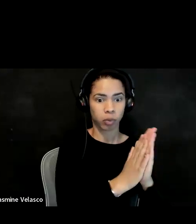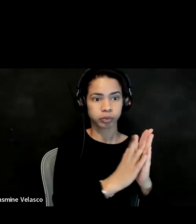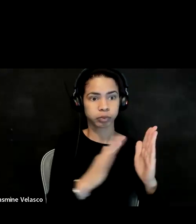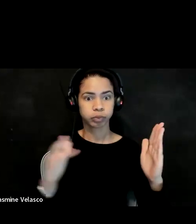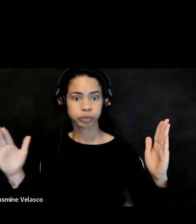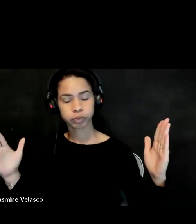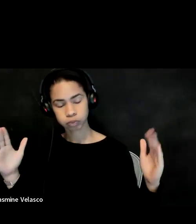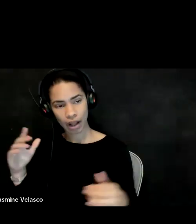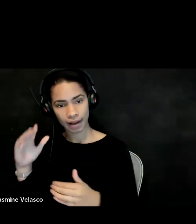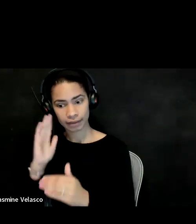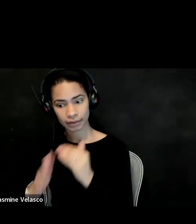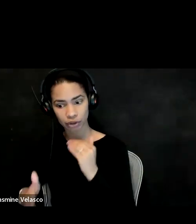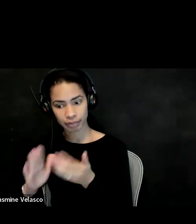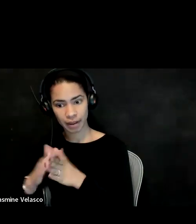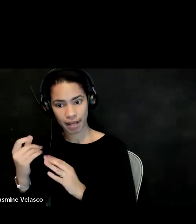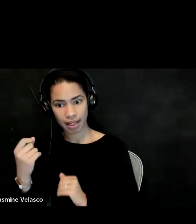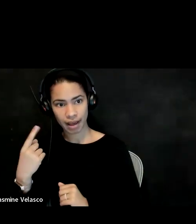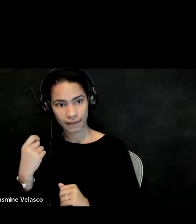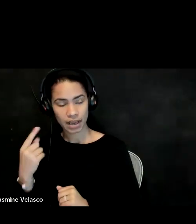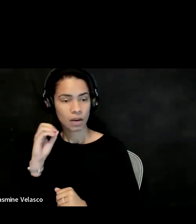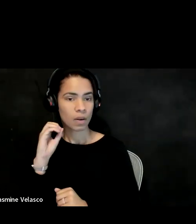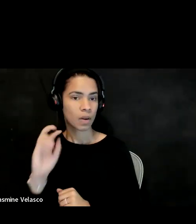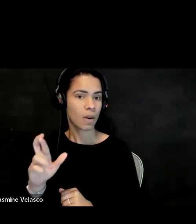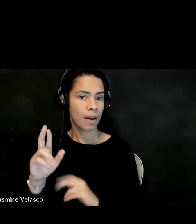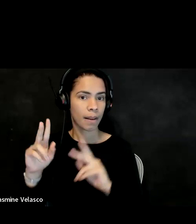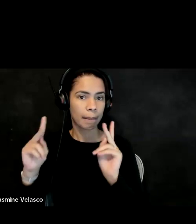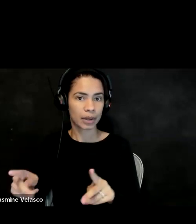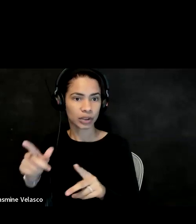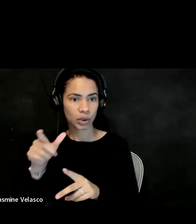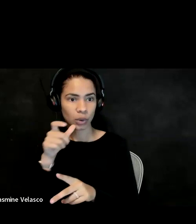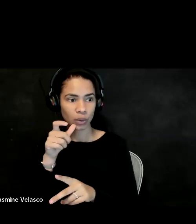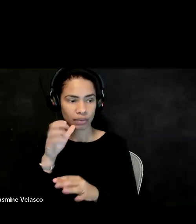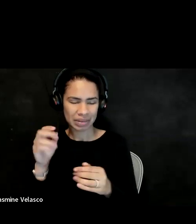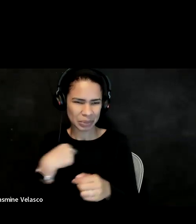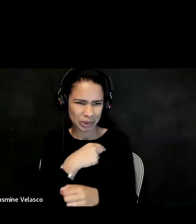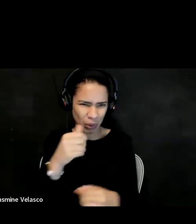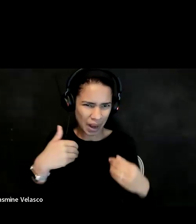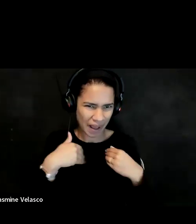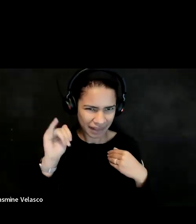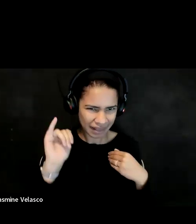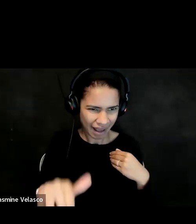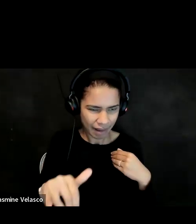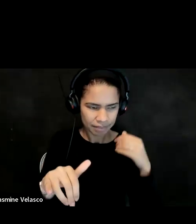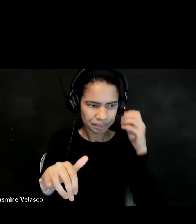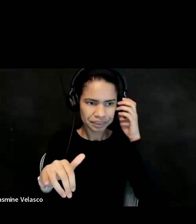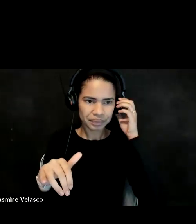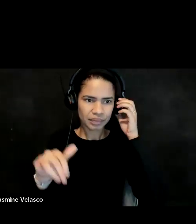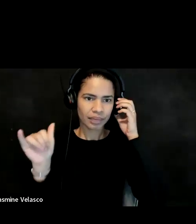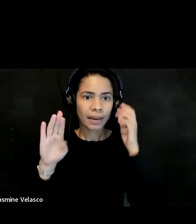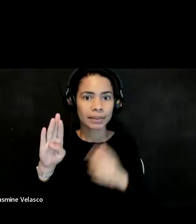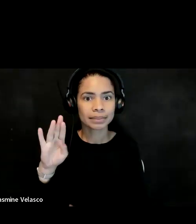the end of the time that they leave us, they are, wizards of technology. They're Bill